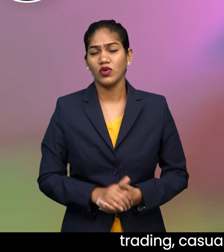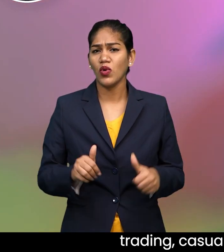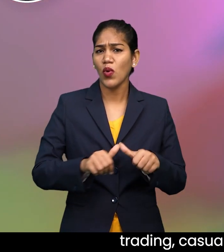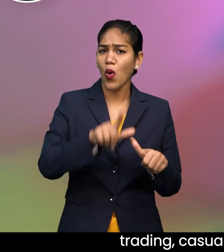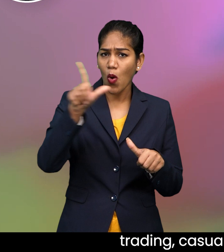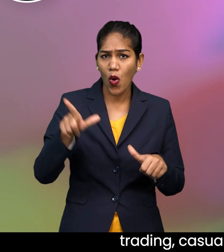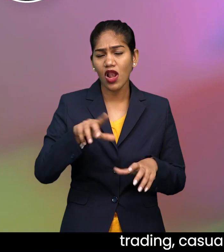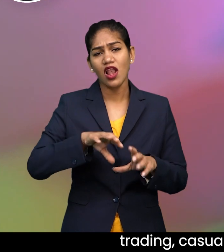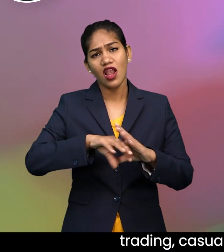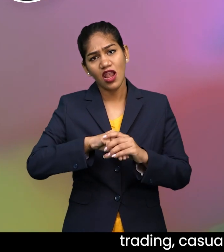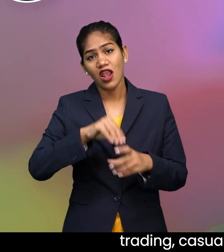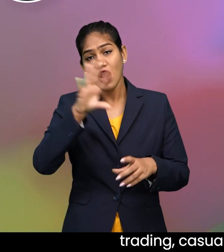all other occupations.